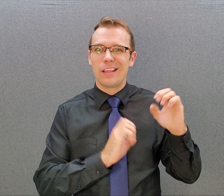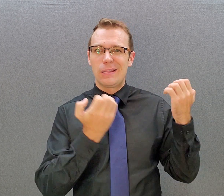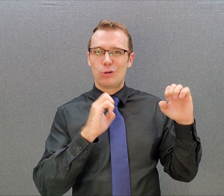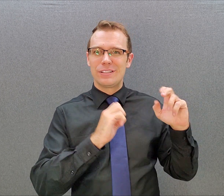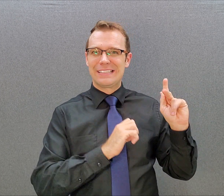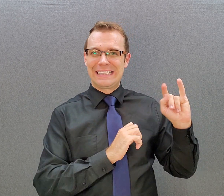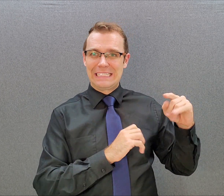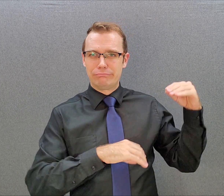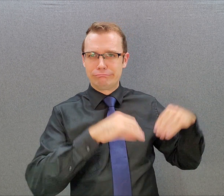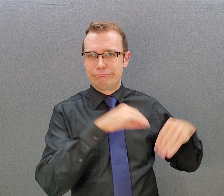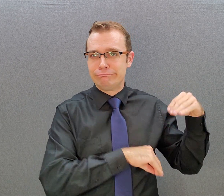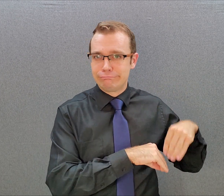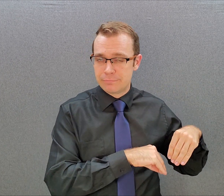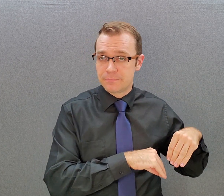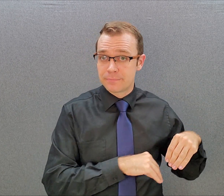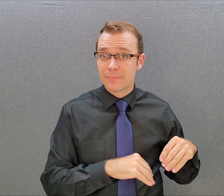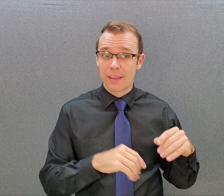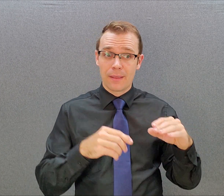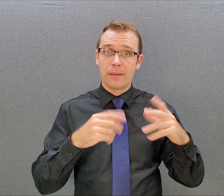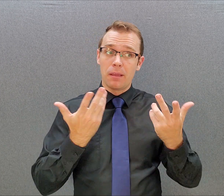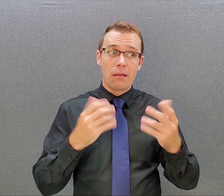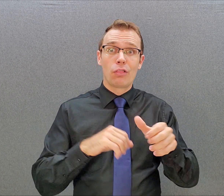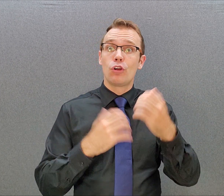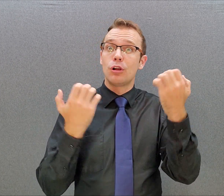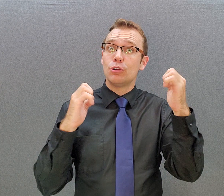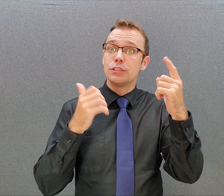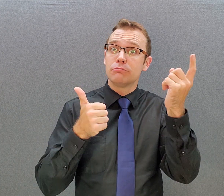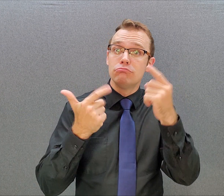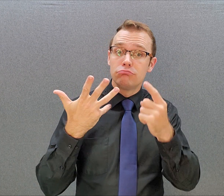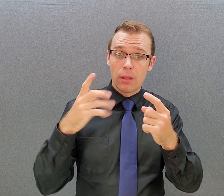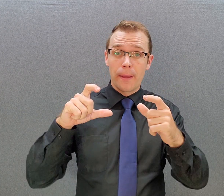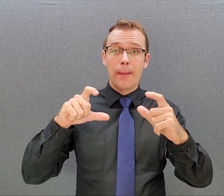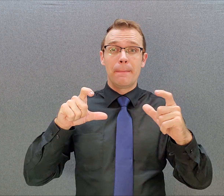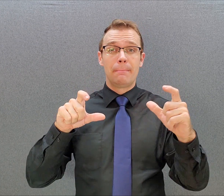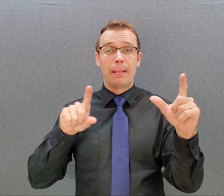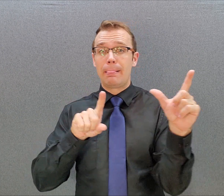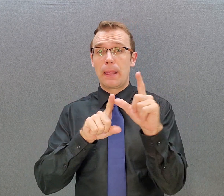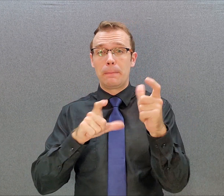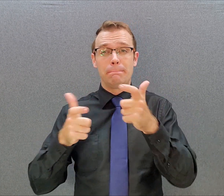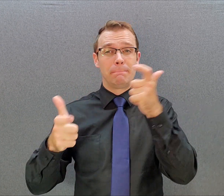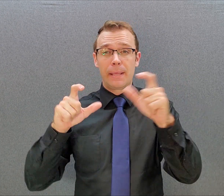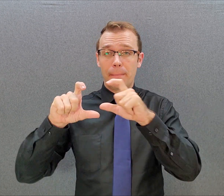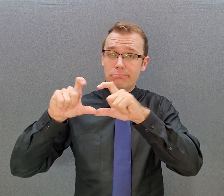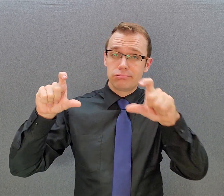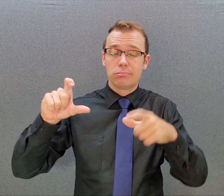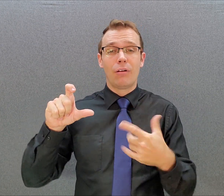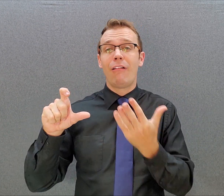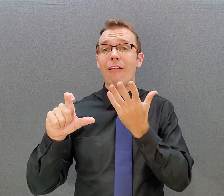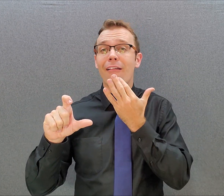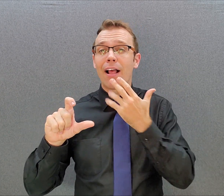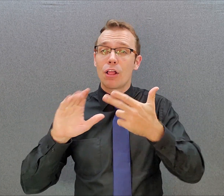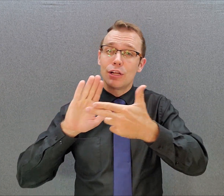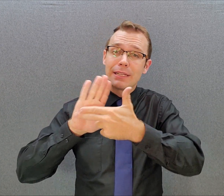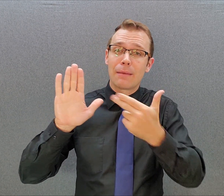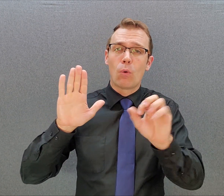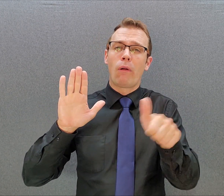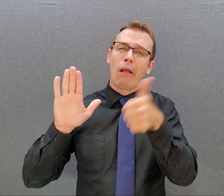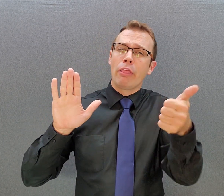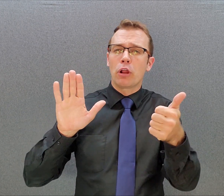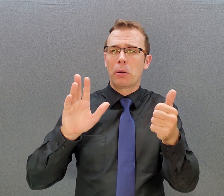kit. If helpful, mark emergency supplies with large print, fluorescent tape, or alternate